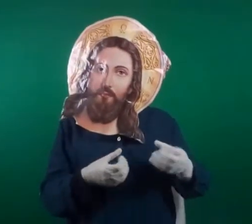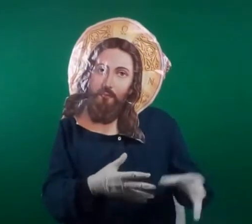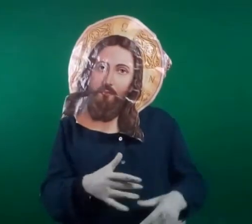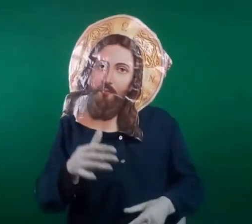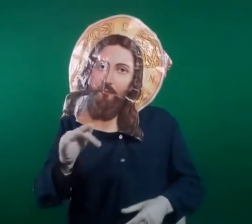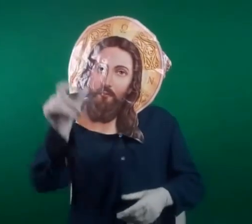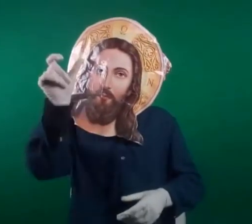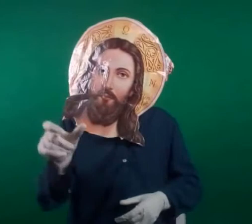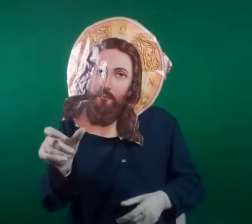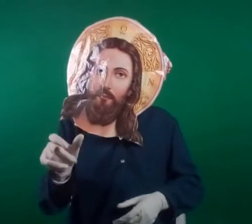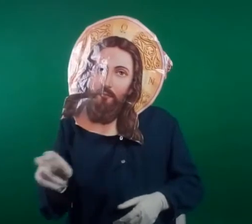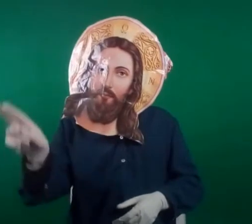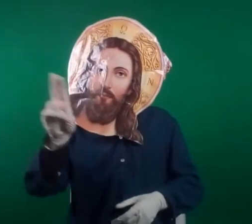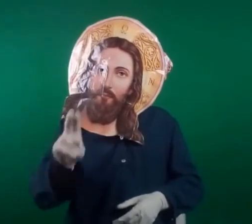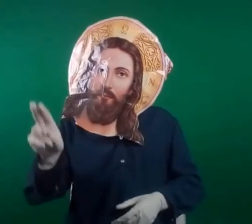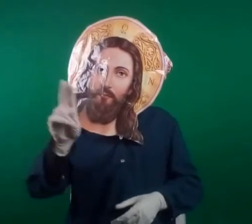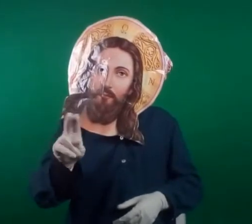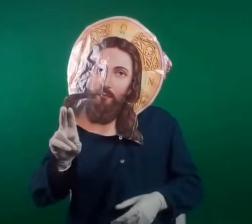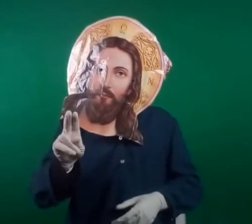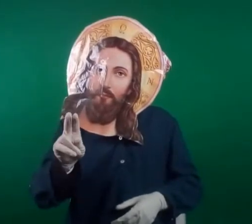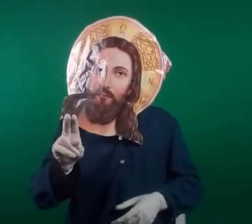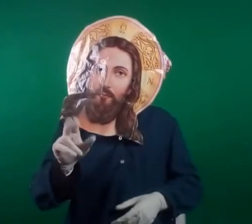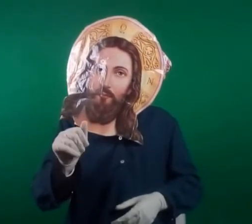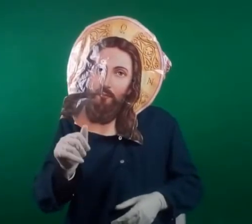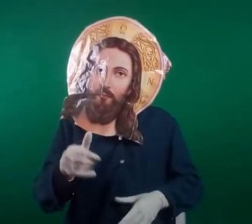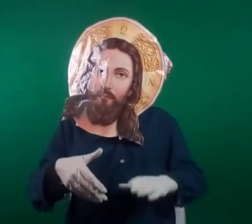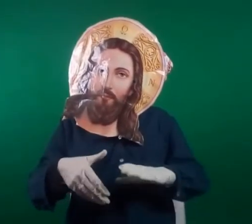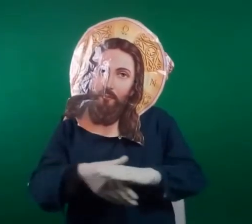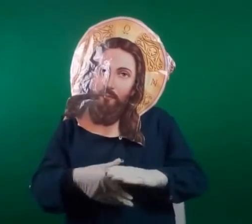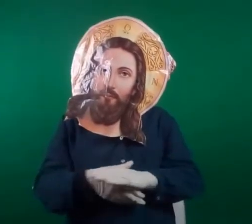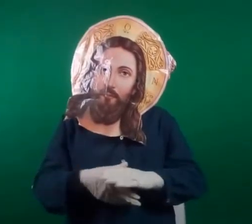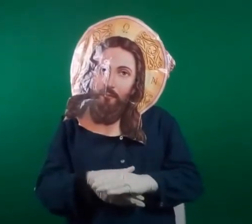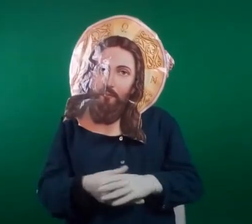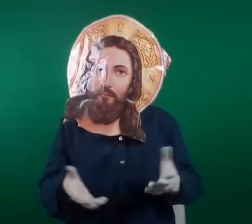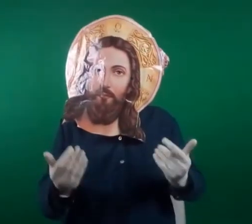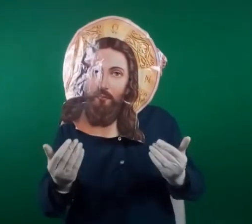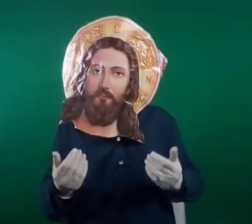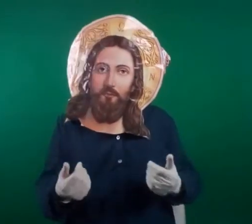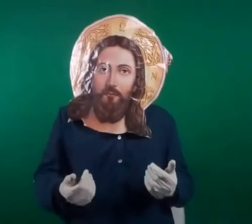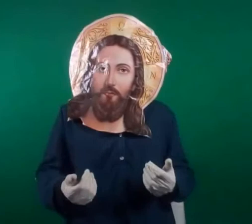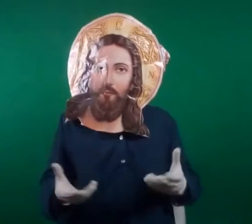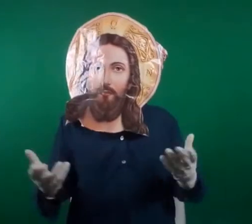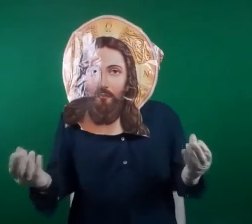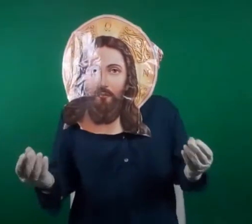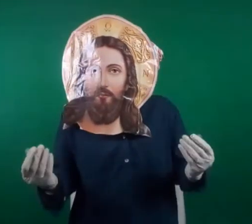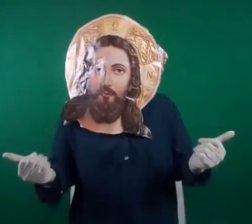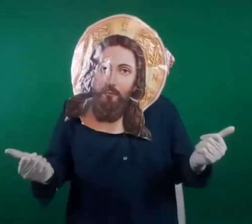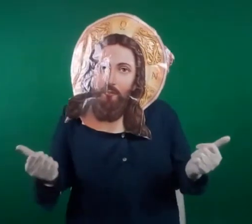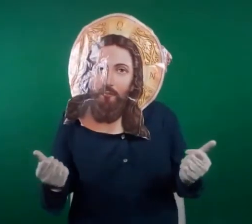If any person engages in sexual congress lightly and brings a child into the